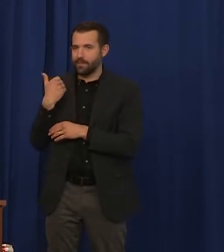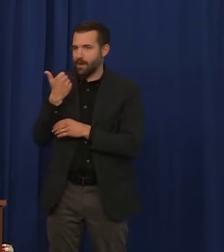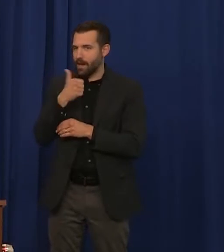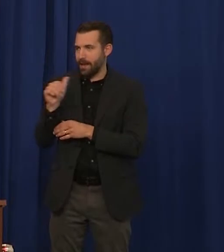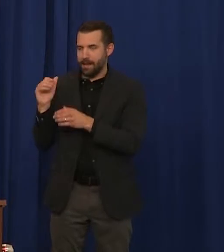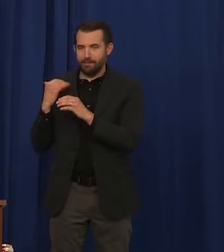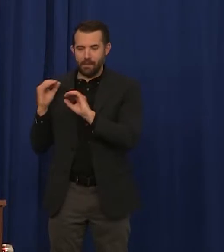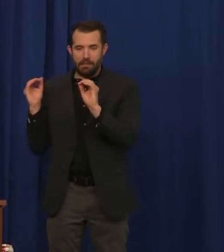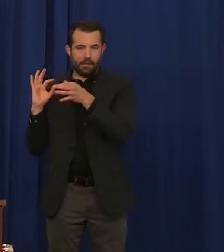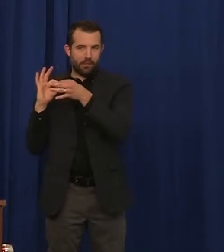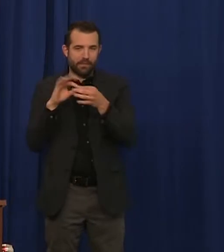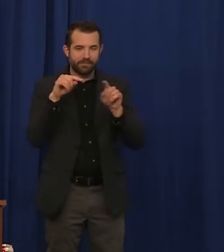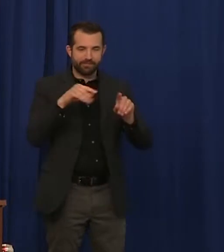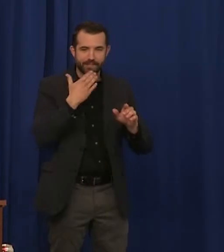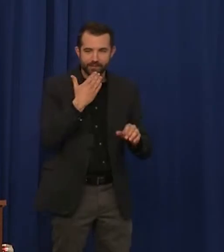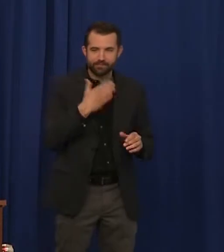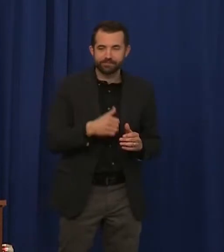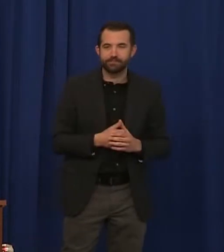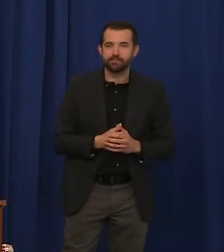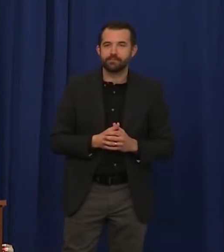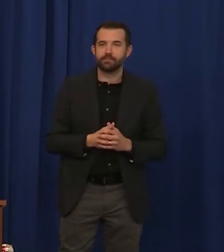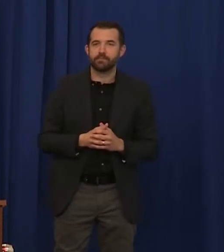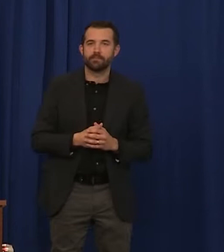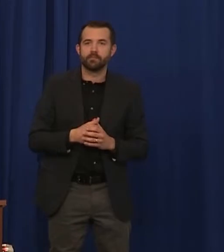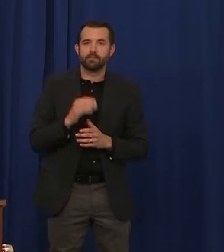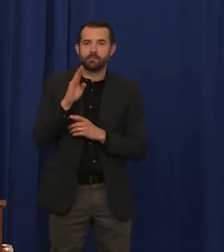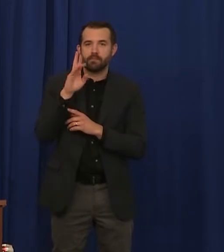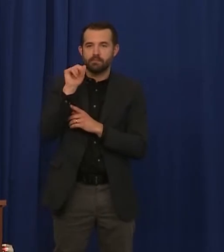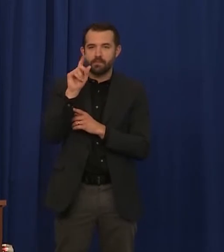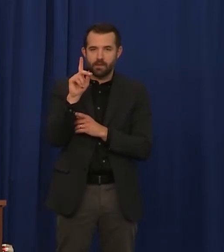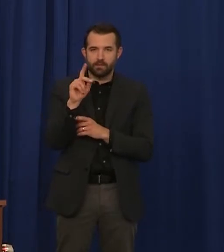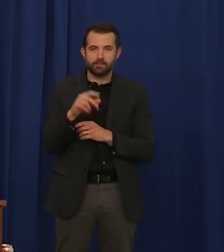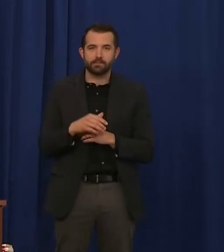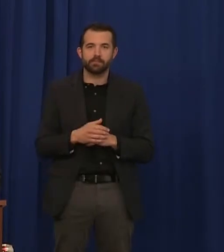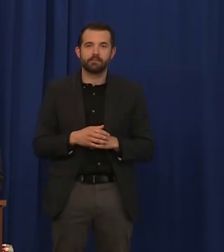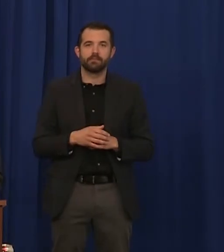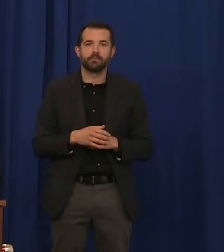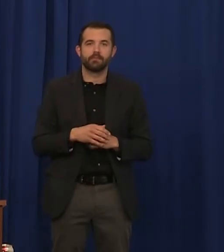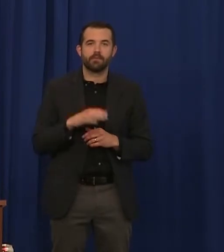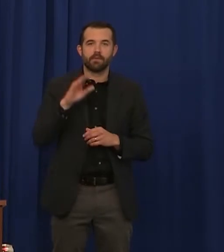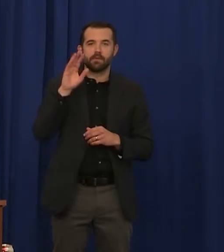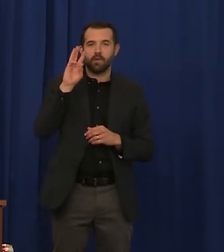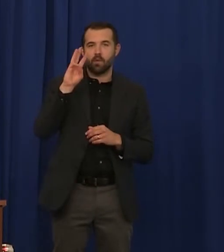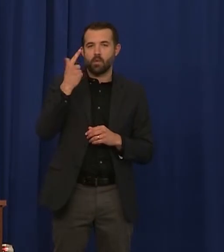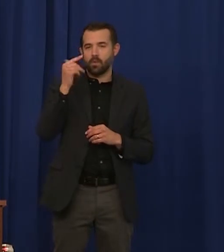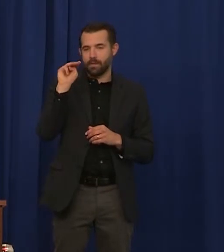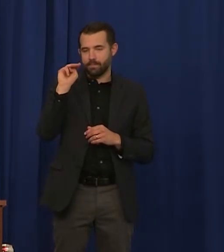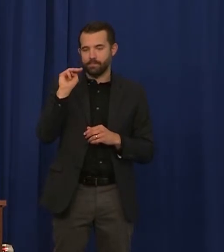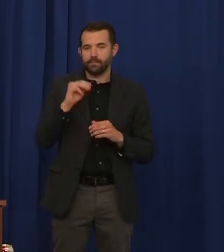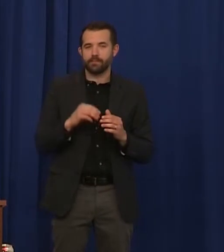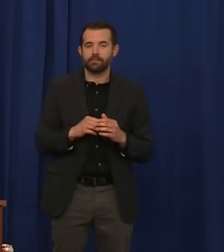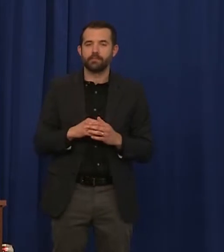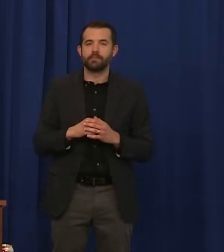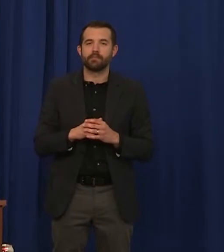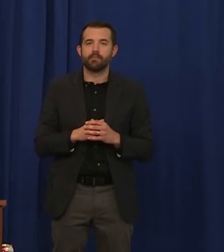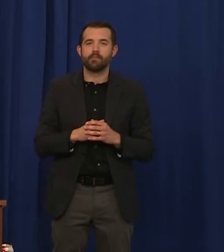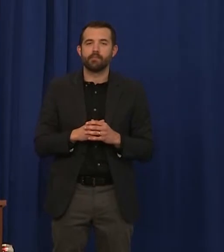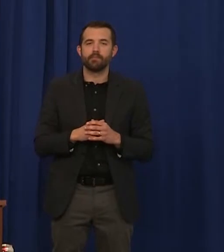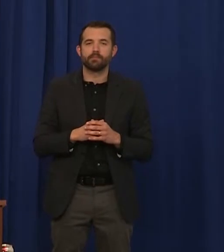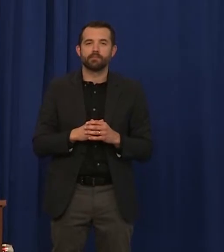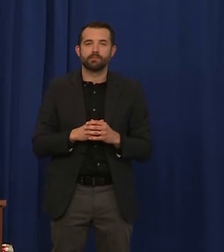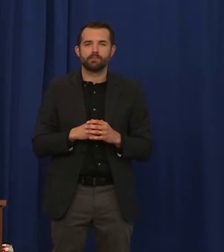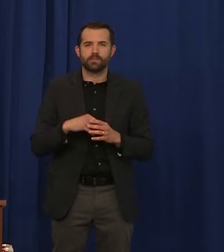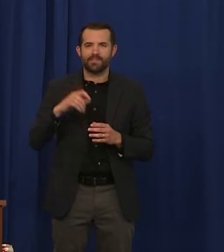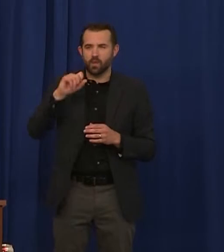Great. We'll turn next to Brad Rogers at WGME. Go ahead, Brad. Hi, I've got a question for you. First,